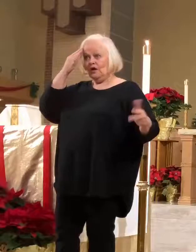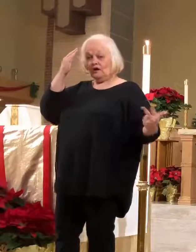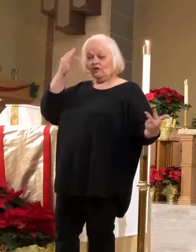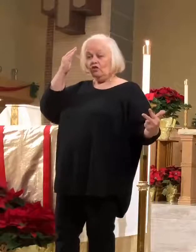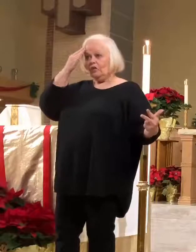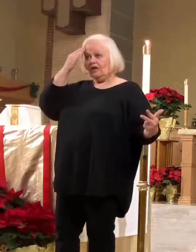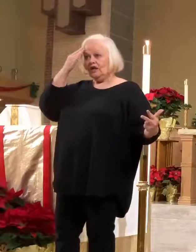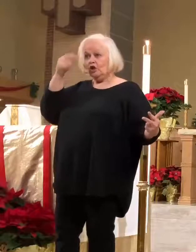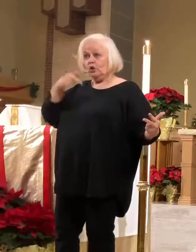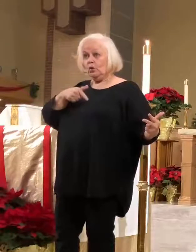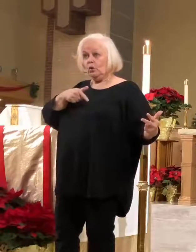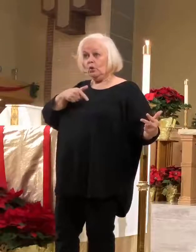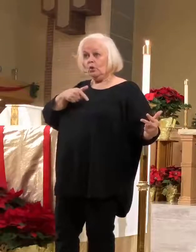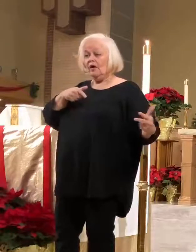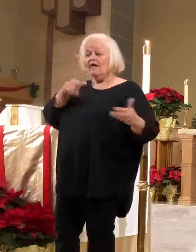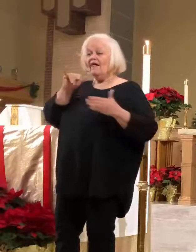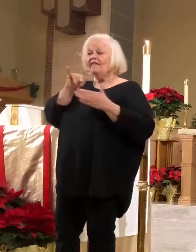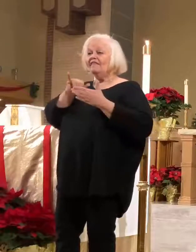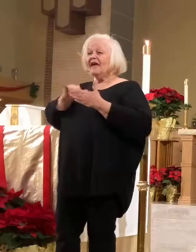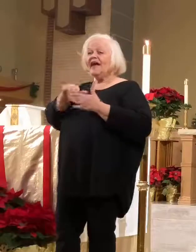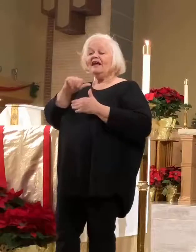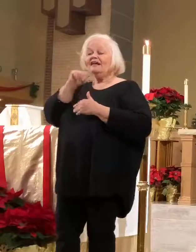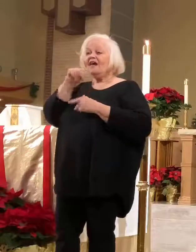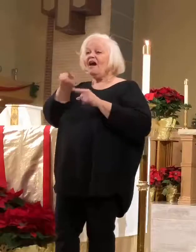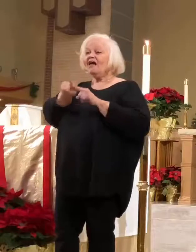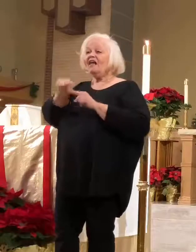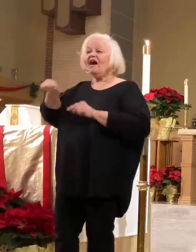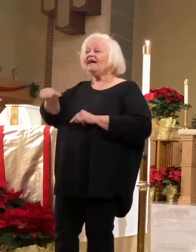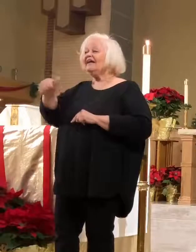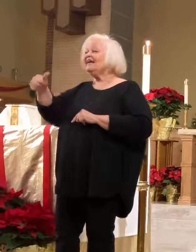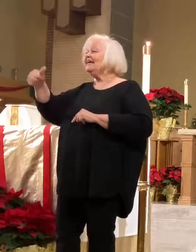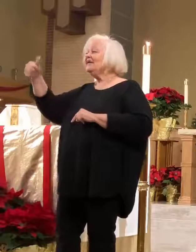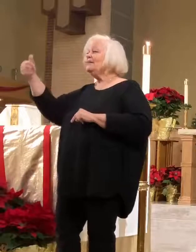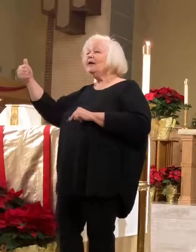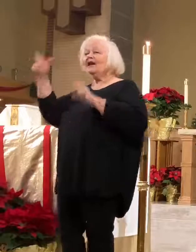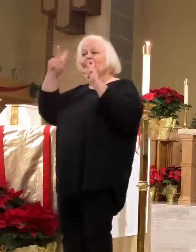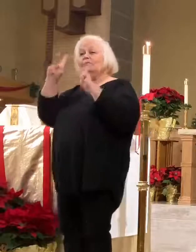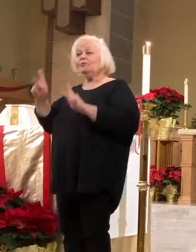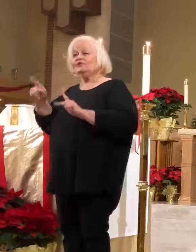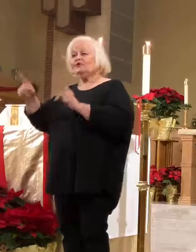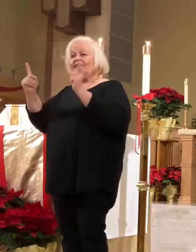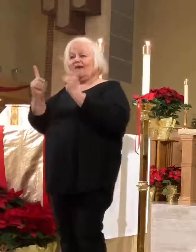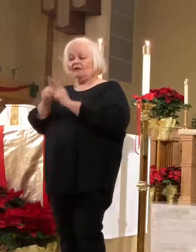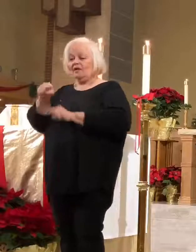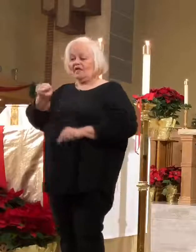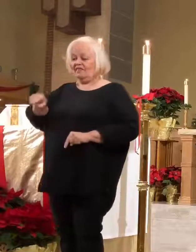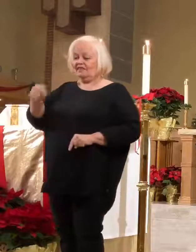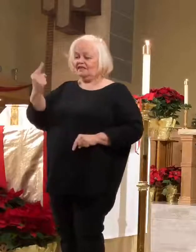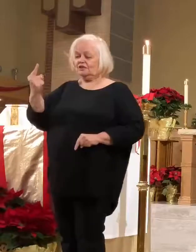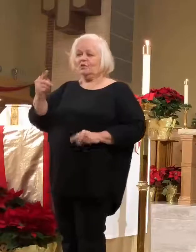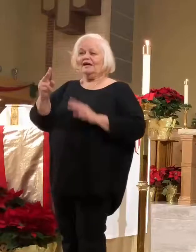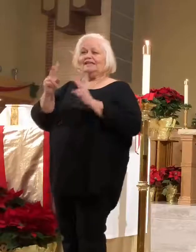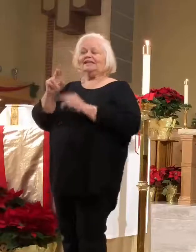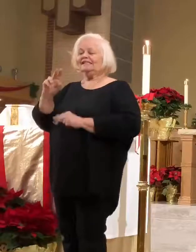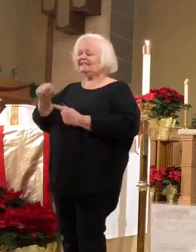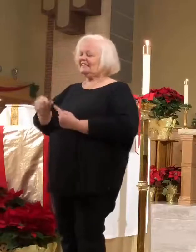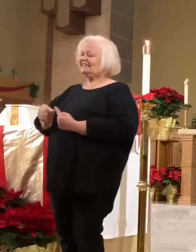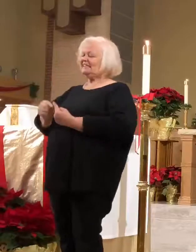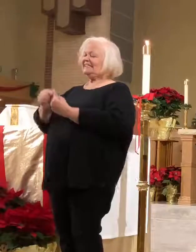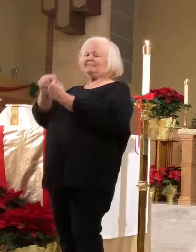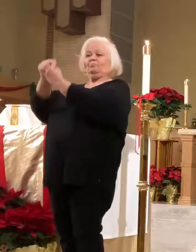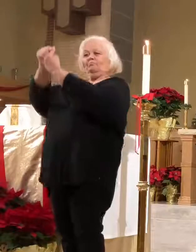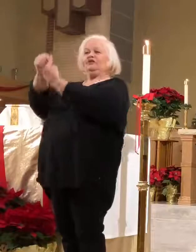The Magi knew, that unlike anyone else they've ever encountered, this one is super special. This